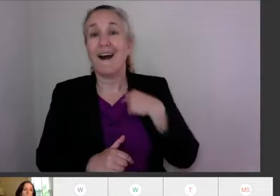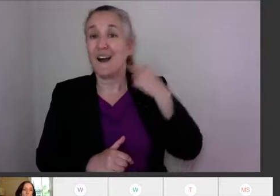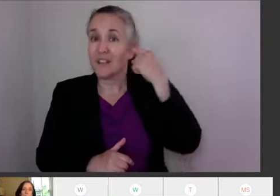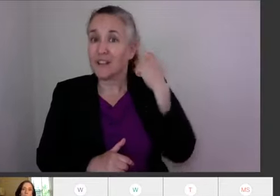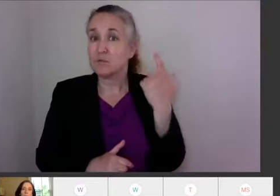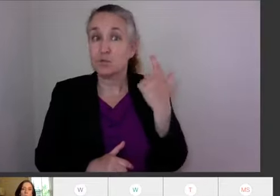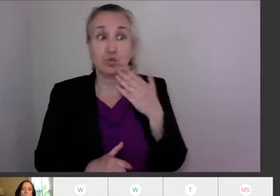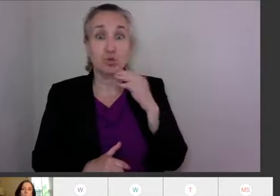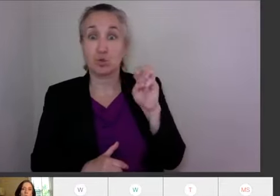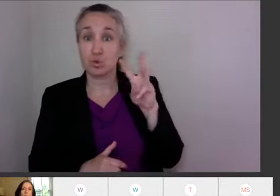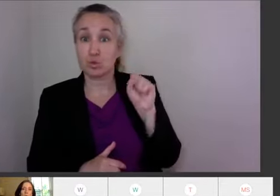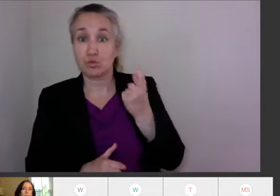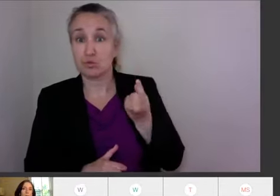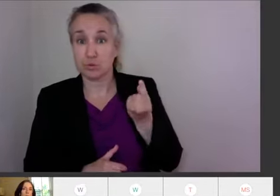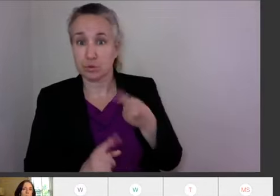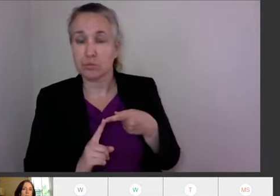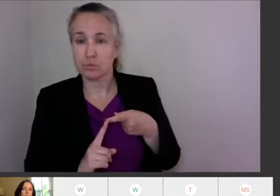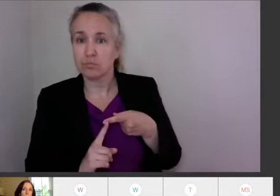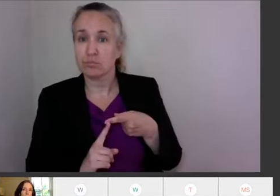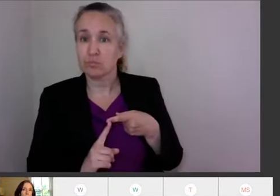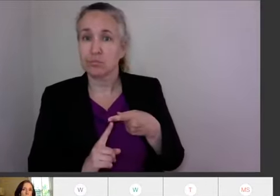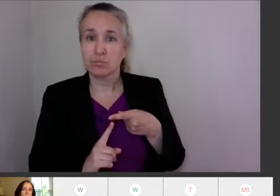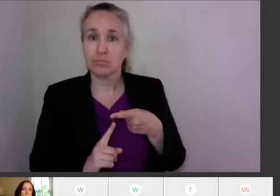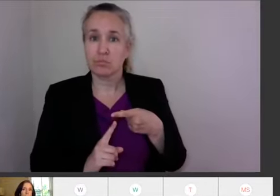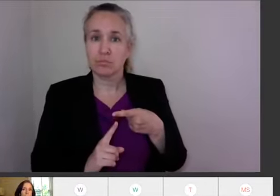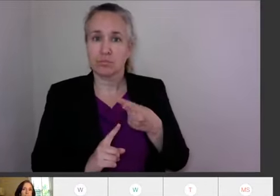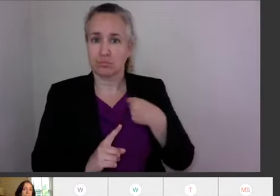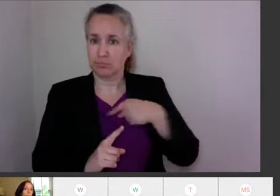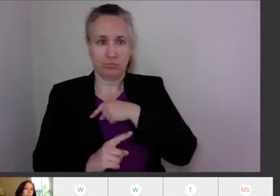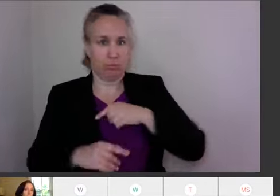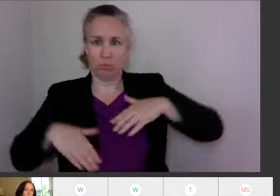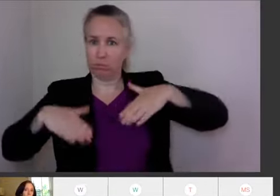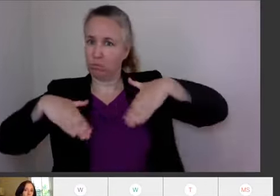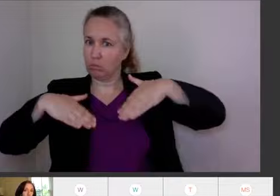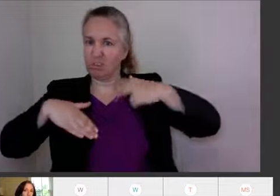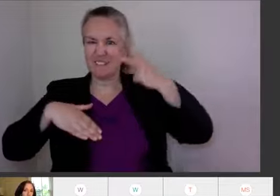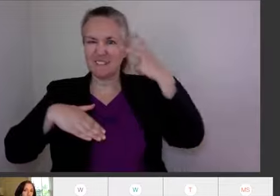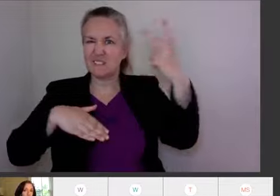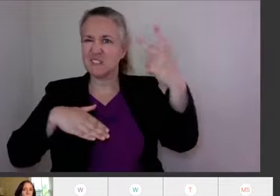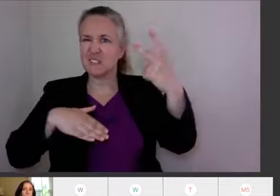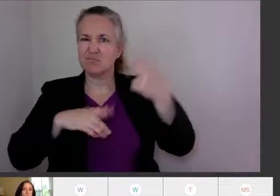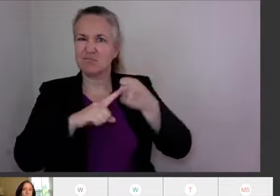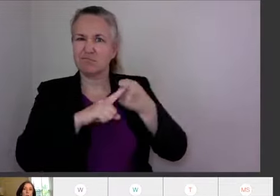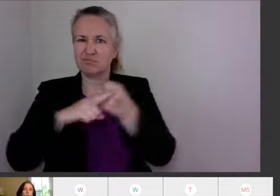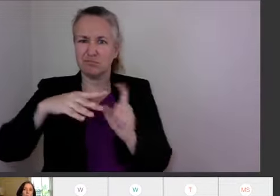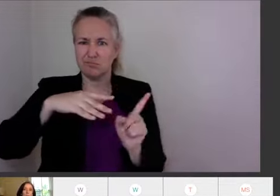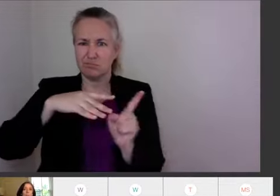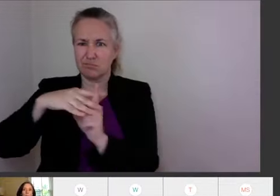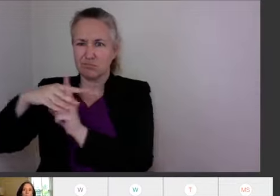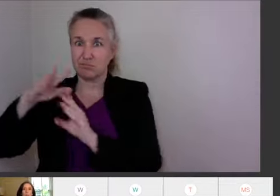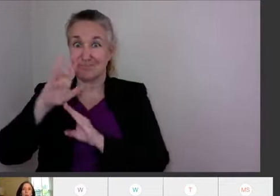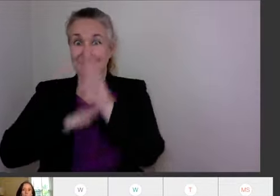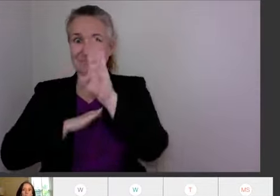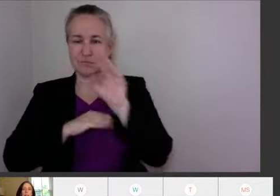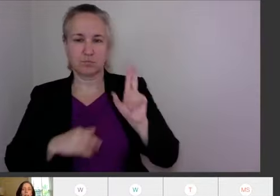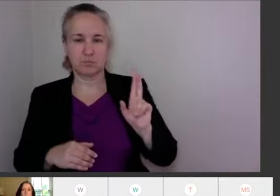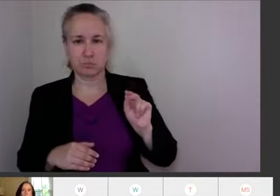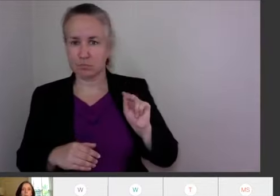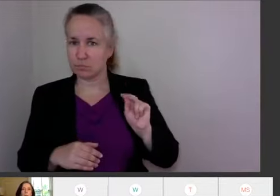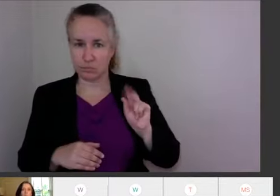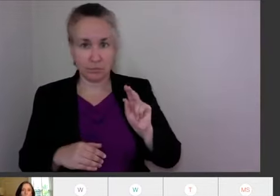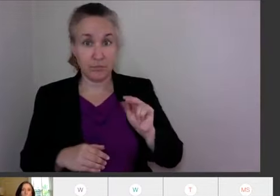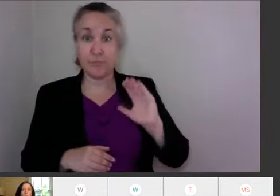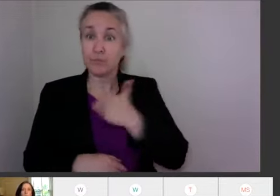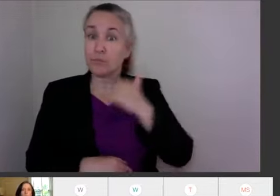good news is that we have not seen any spike in cases. You know, we have been seeing our